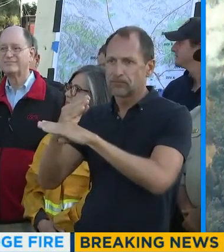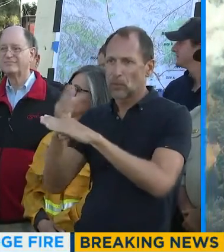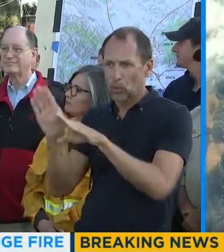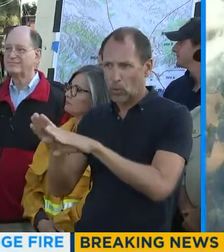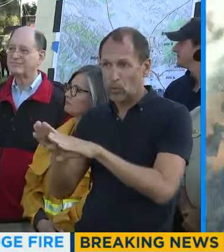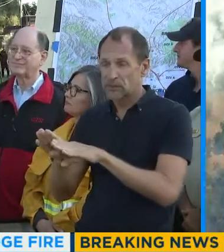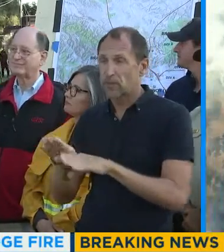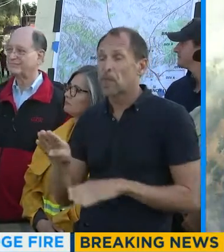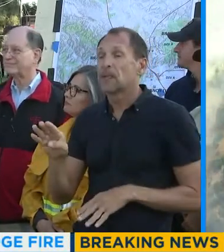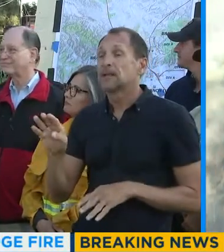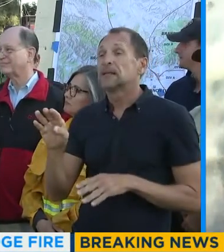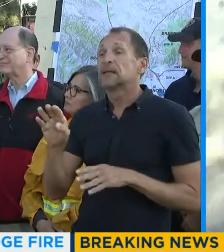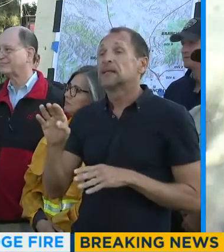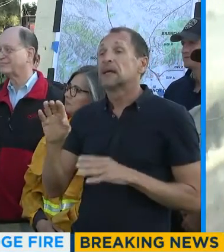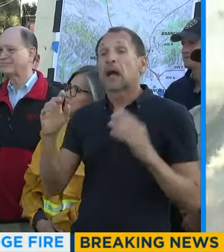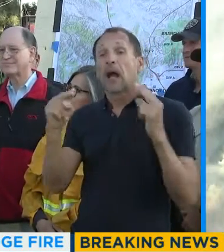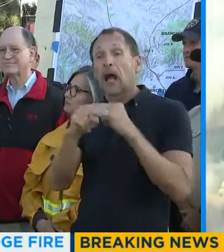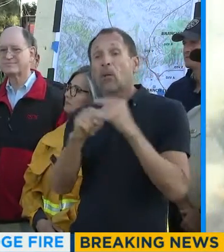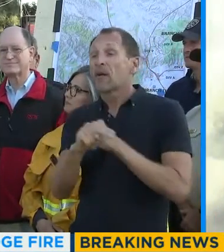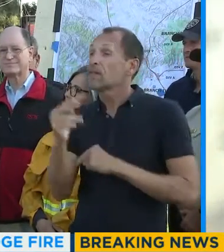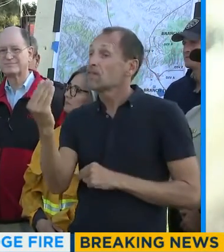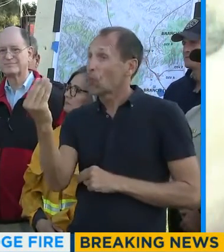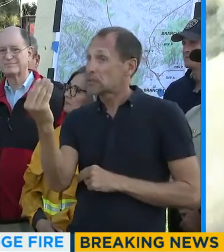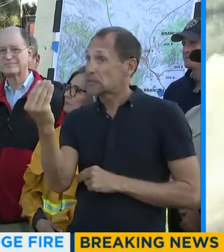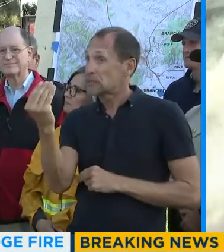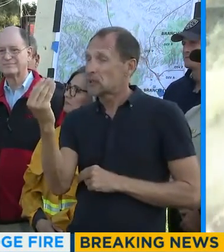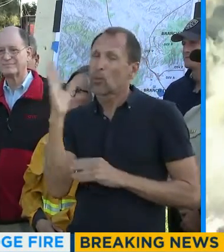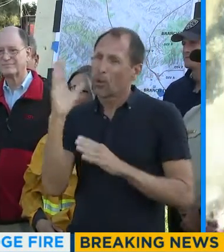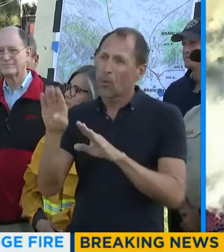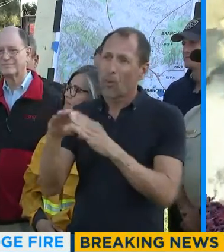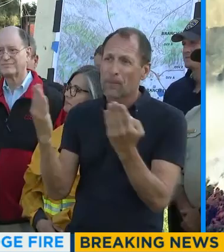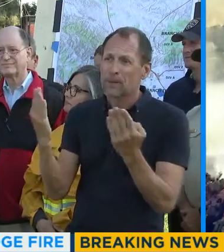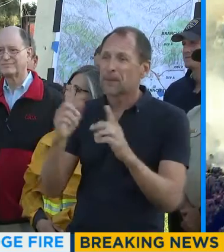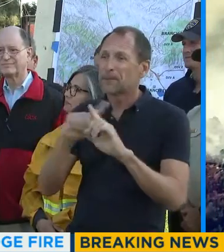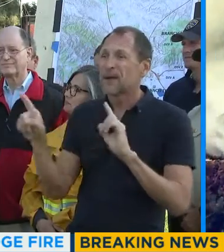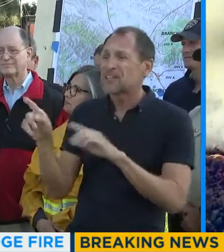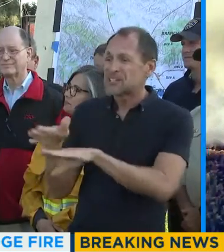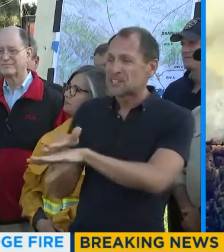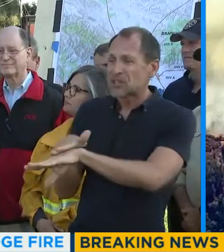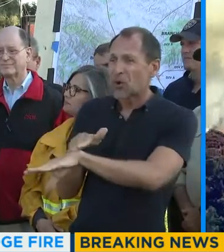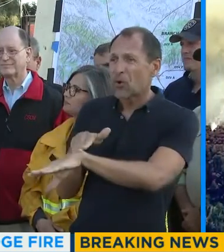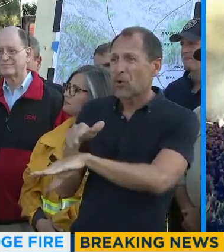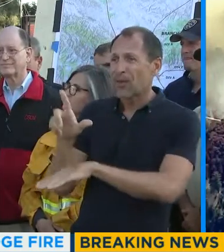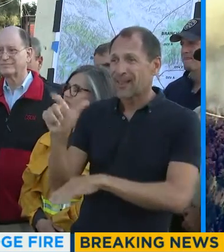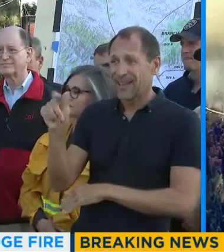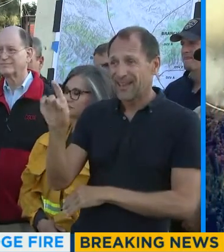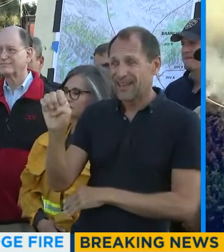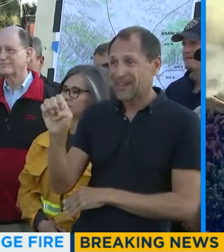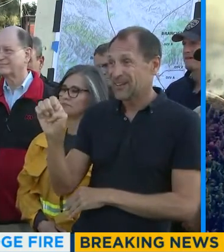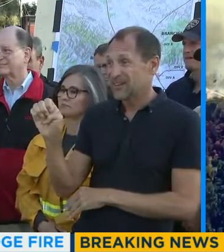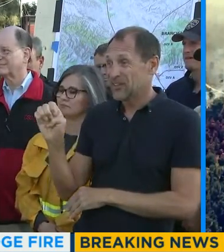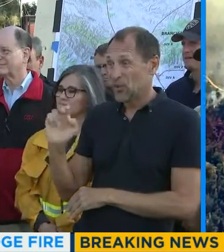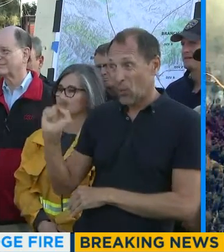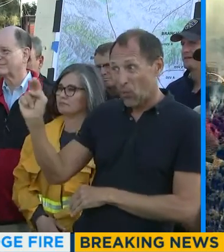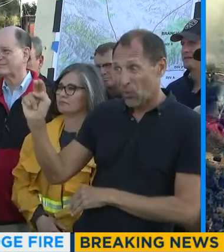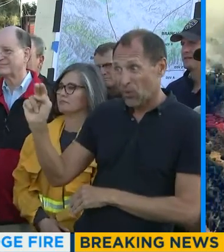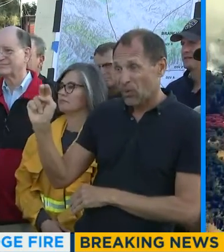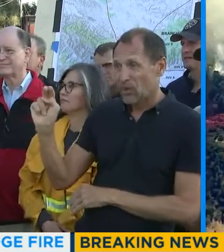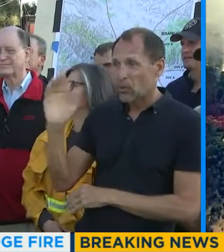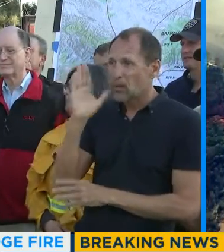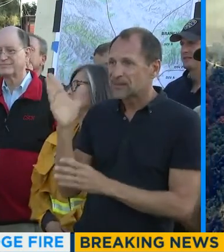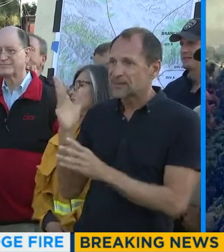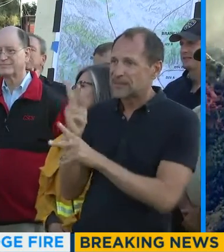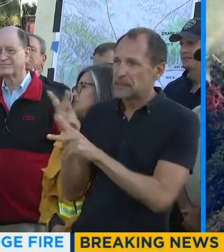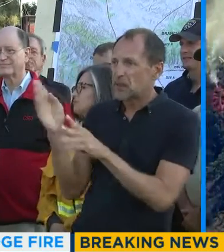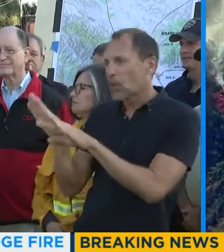State Route 14 will be opened, but the slow lane of State Route 14 northbound will remain closed so the firefighters